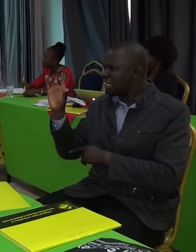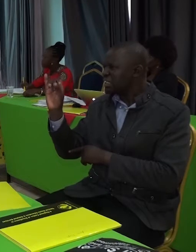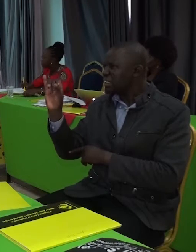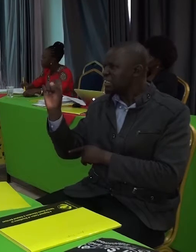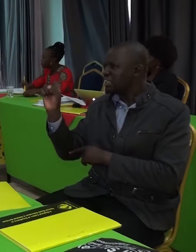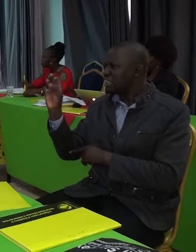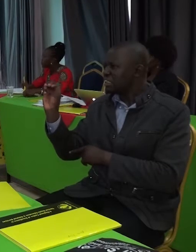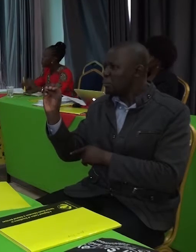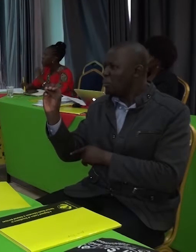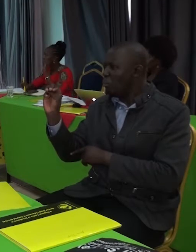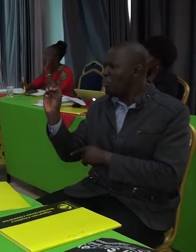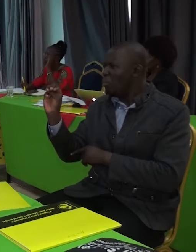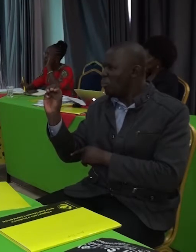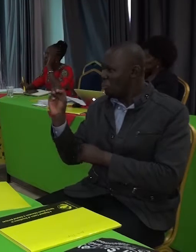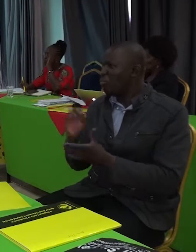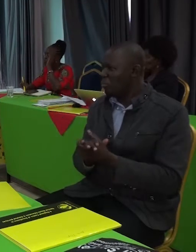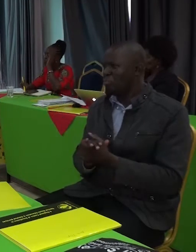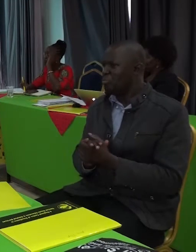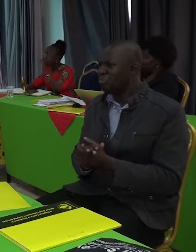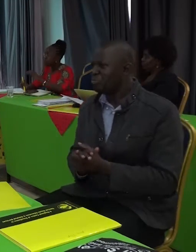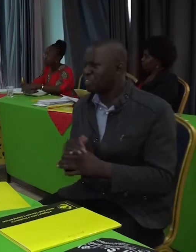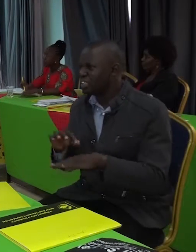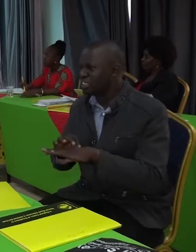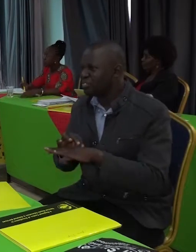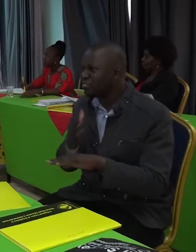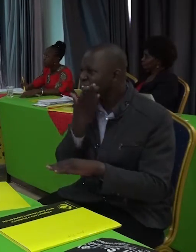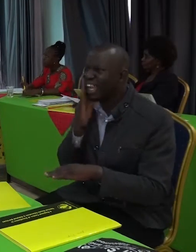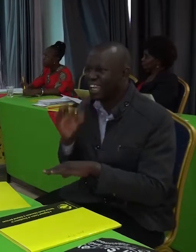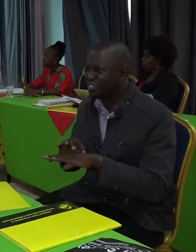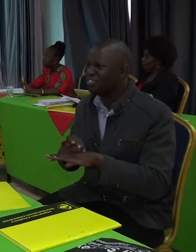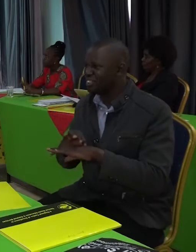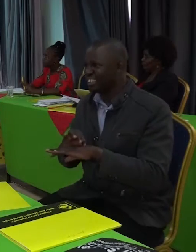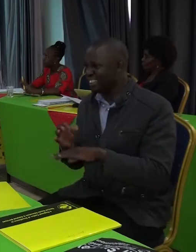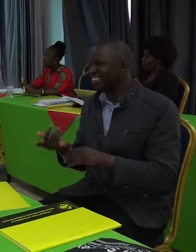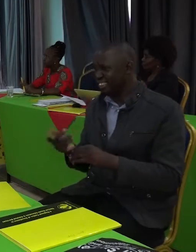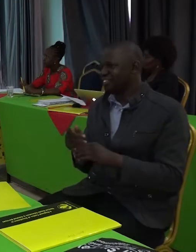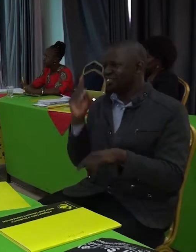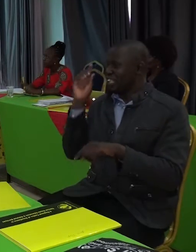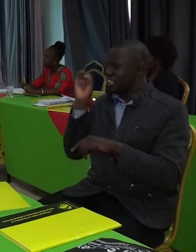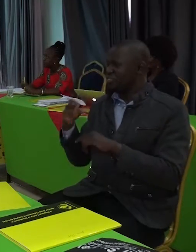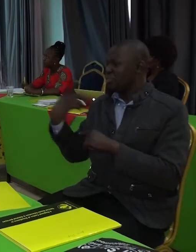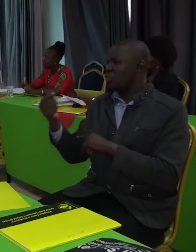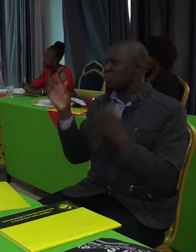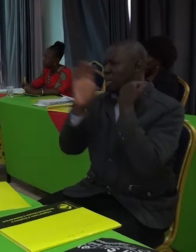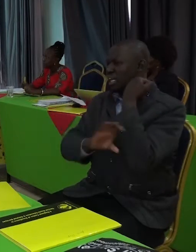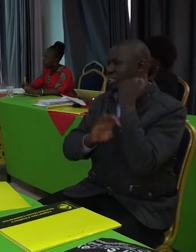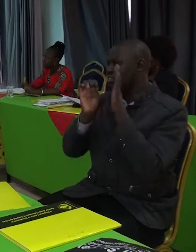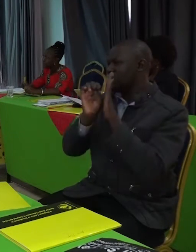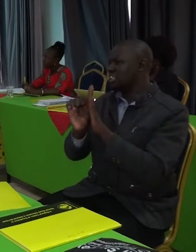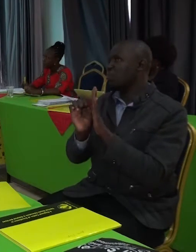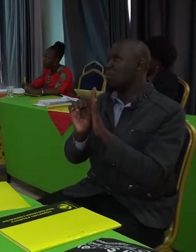have taken inclusive education with different contexts. If you go to a country like